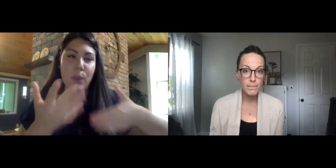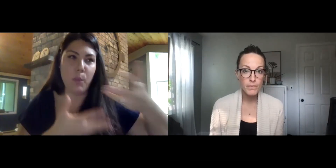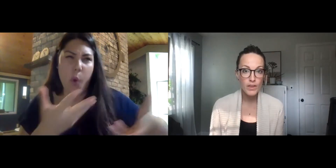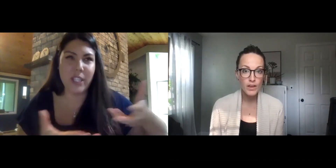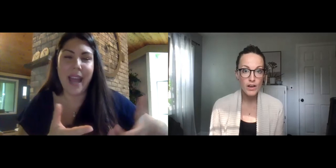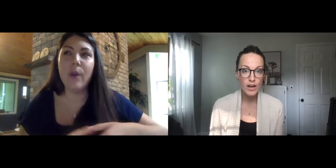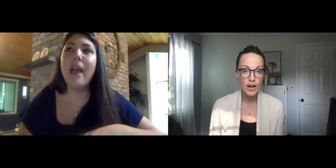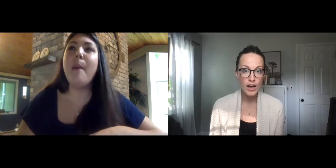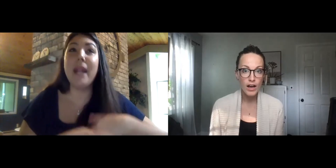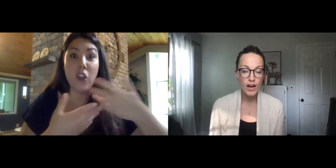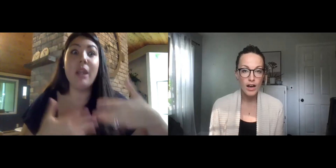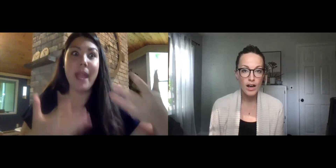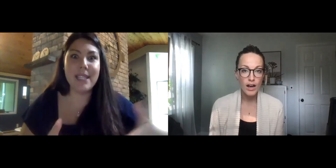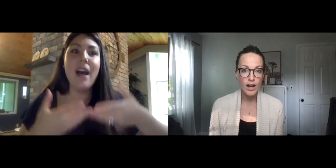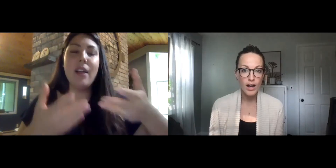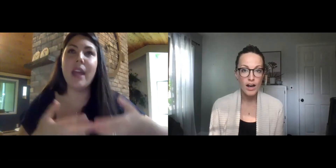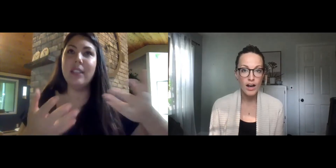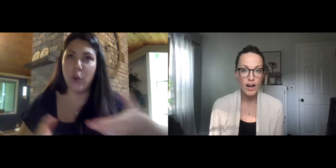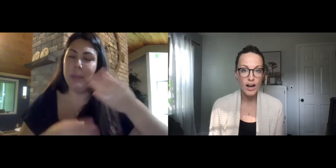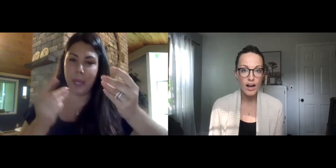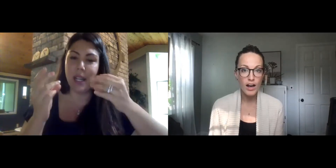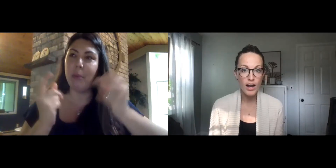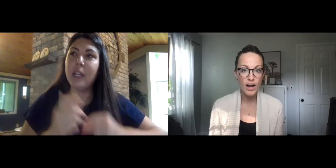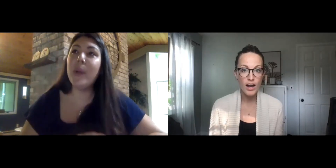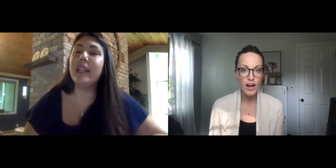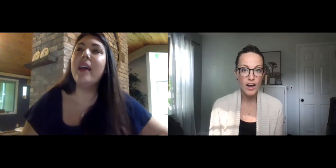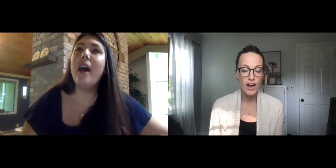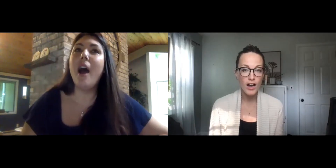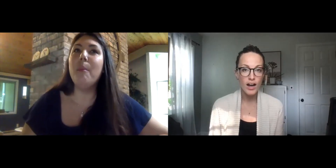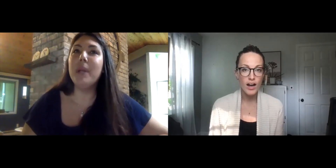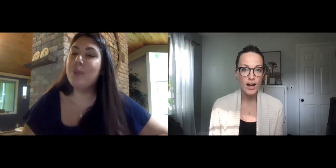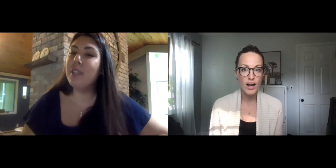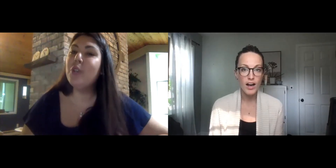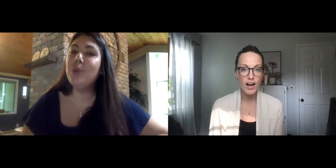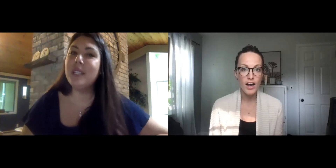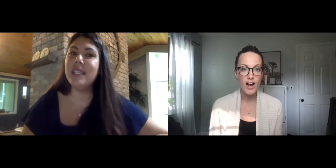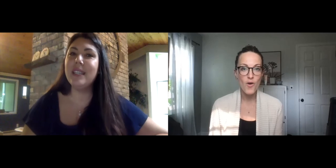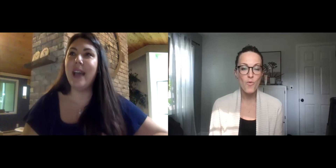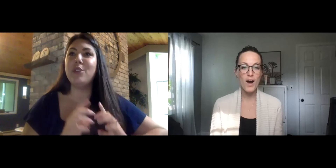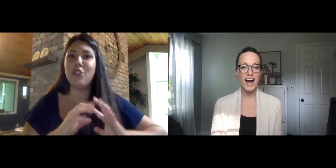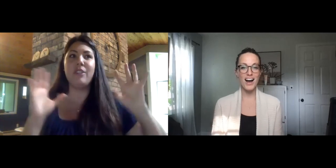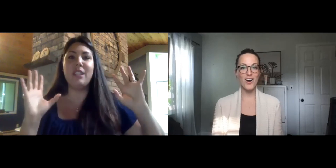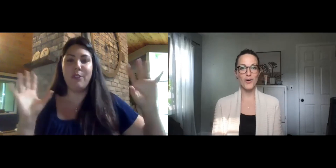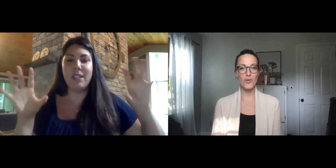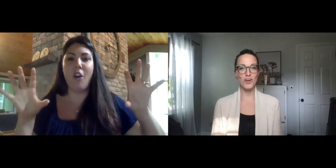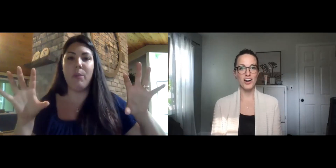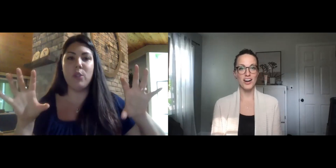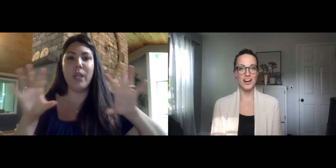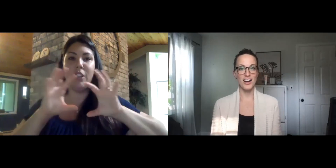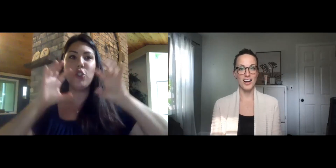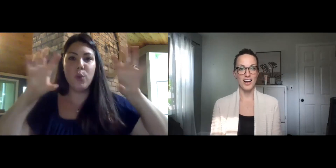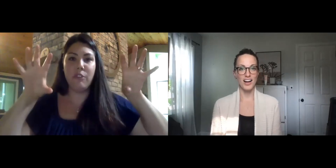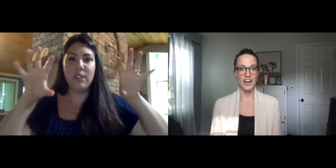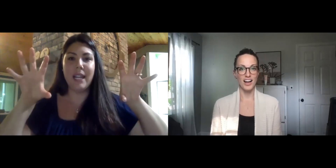we worked it out, but I taught him ASL, and then, you know, he picked it up pretty quickly. But it was really cool to see how